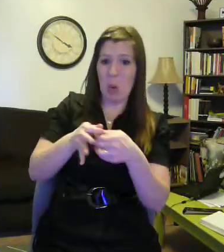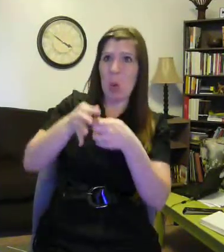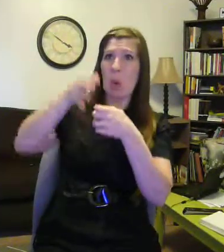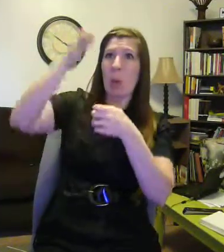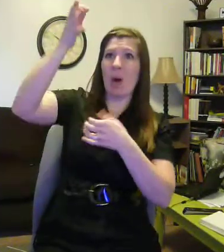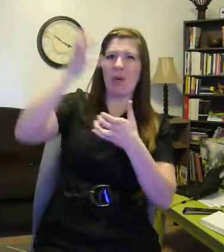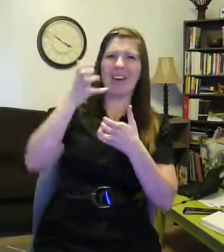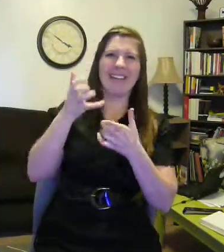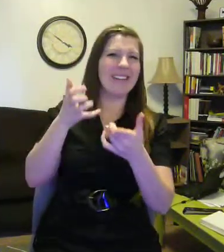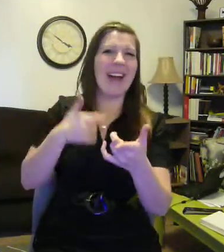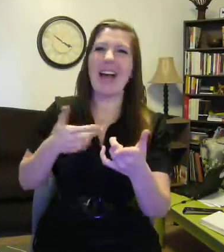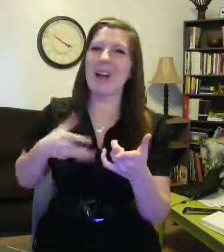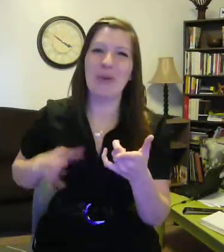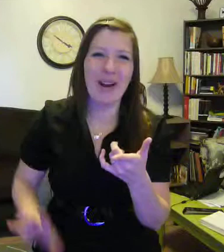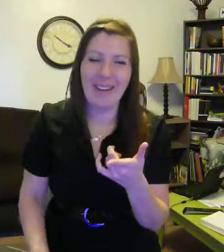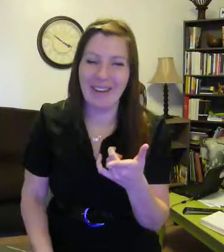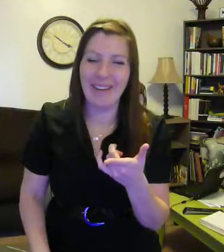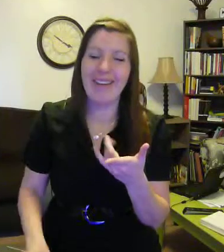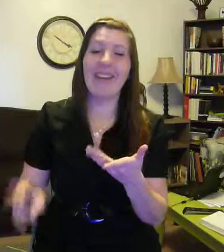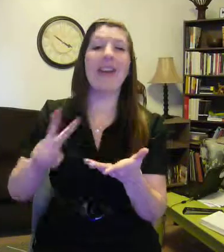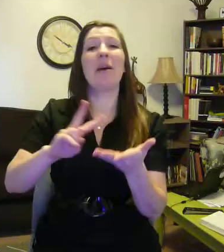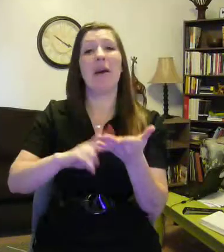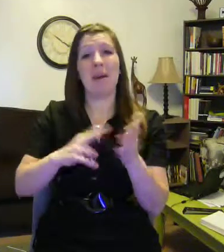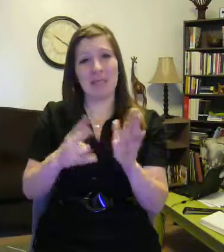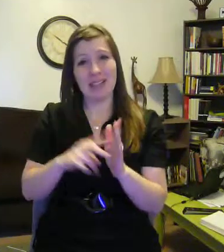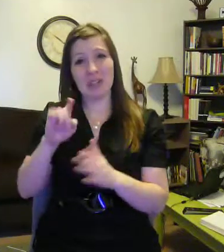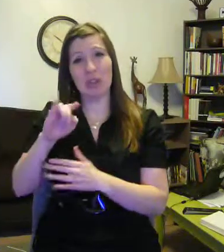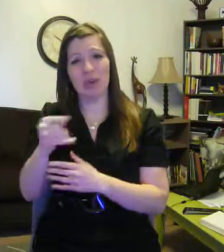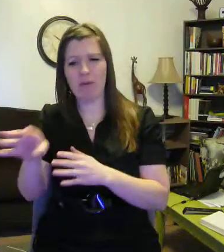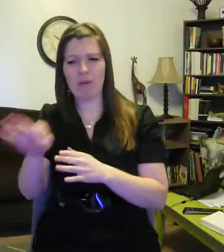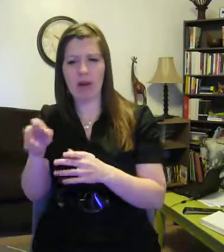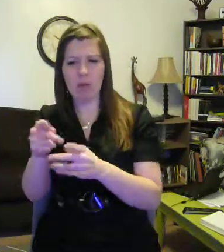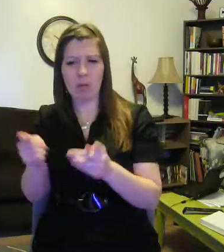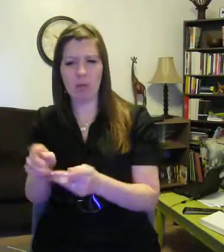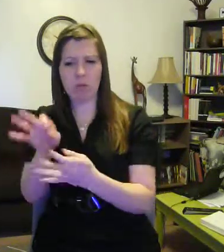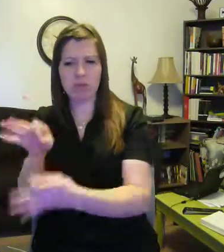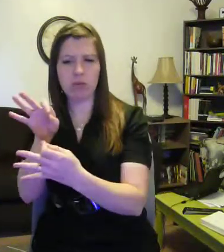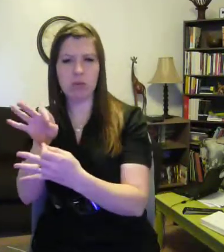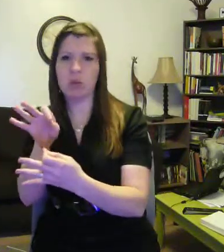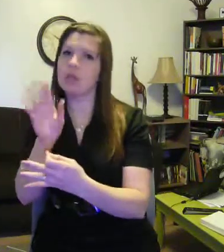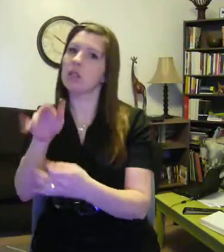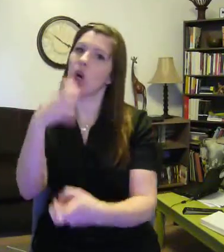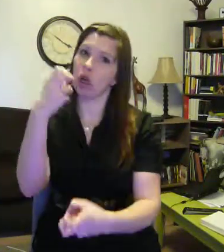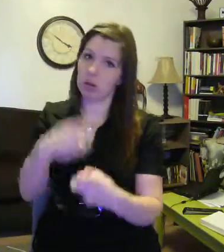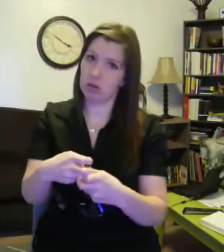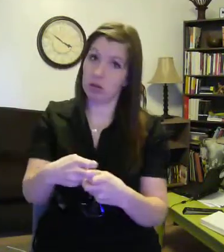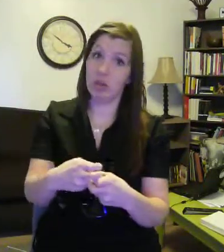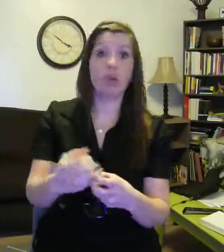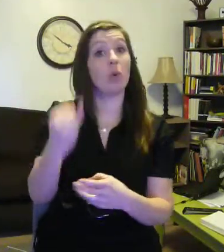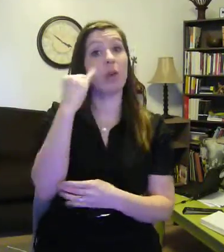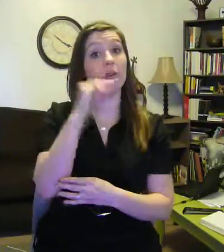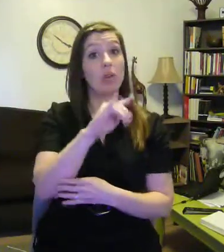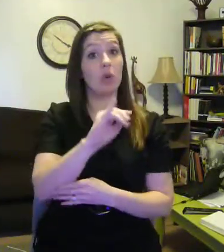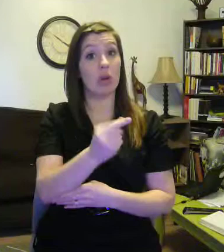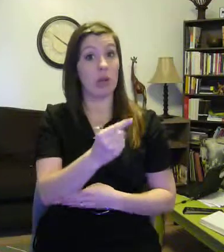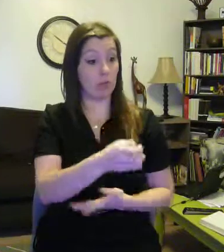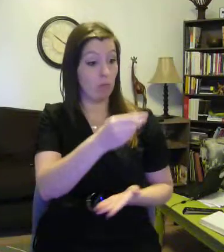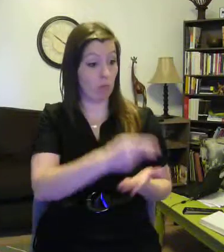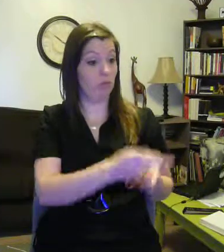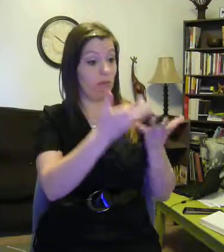becomes very tedious. So having, let's say that we do get zoning approved, and we go out and we